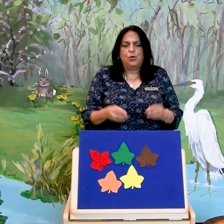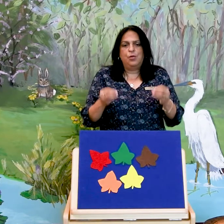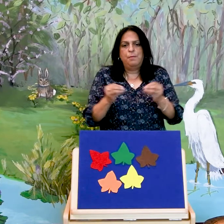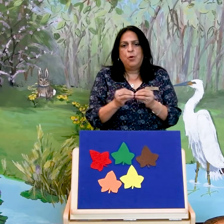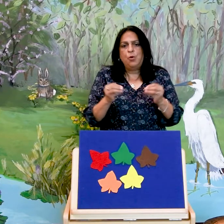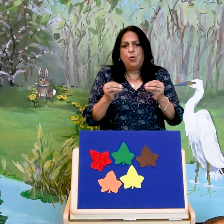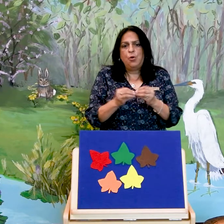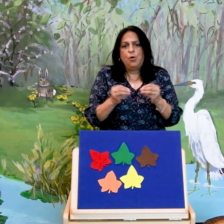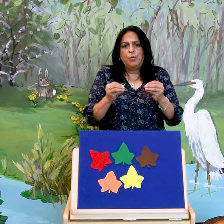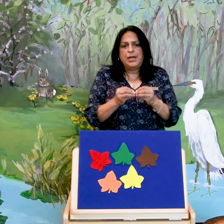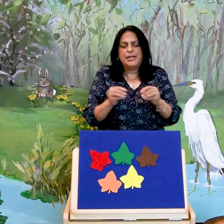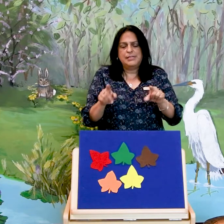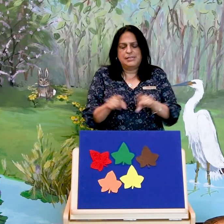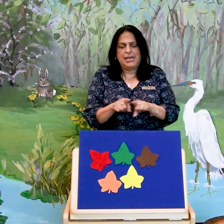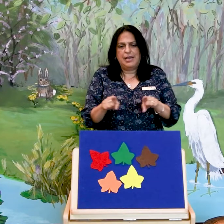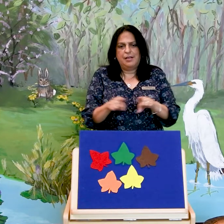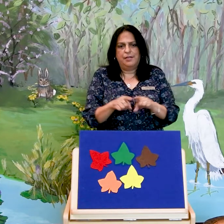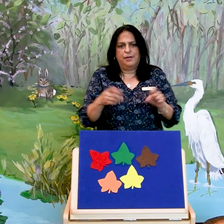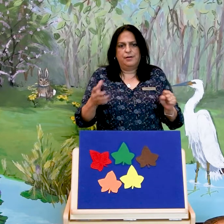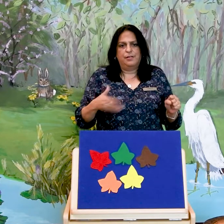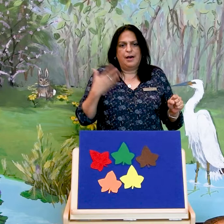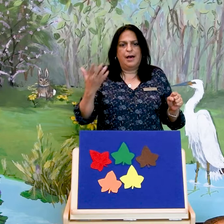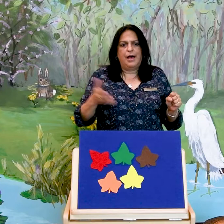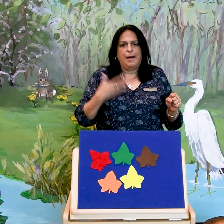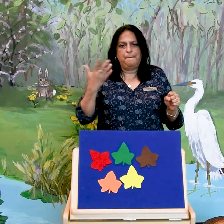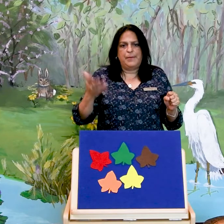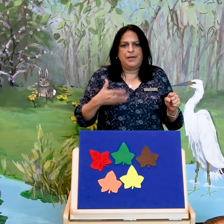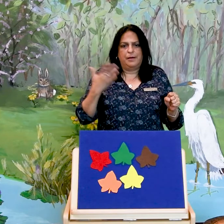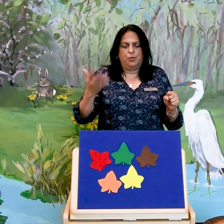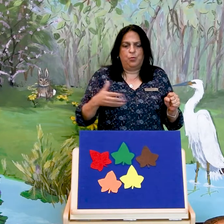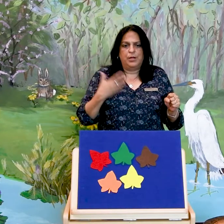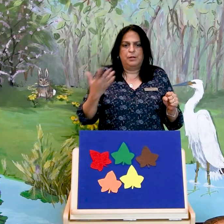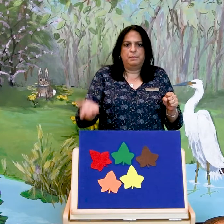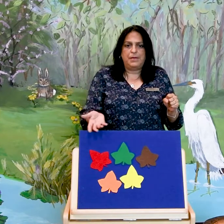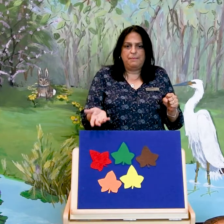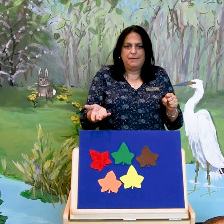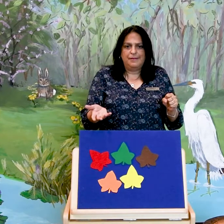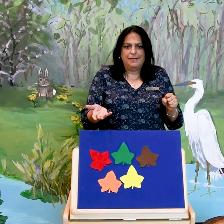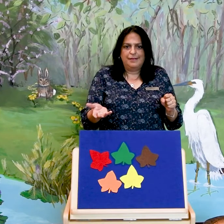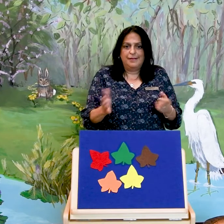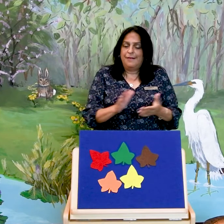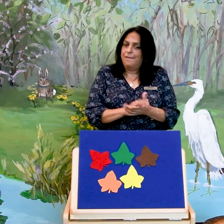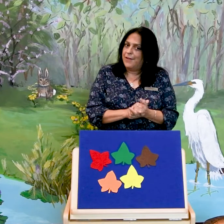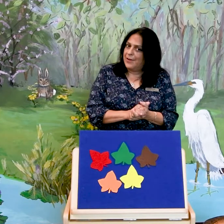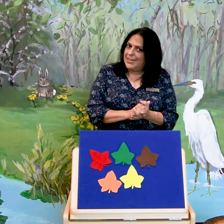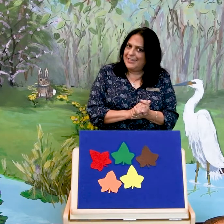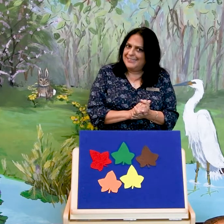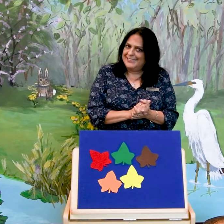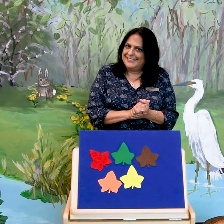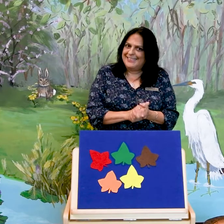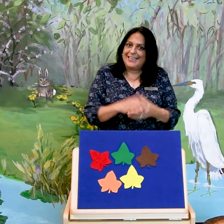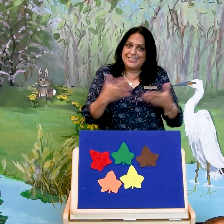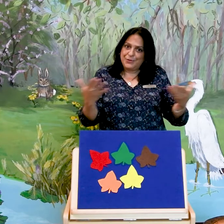the more we get together, the happier we'll be. Very good. Let's do it